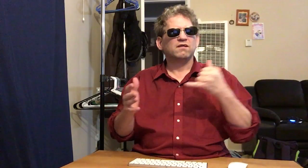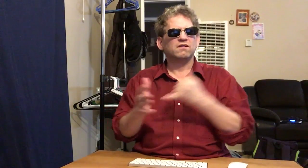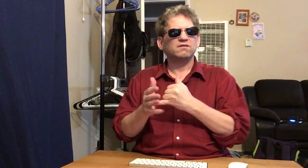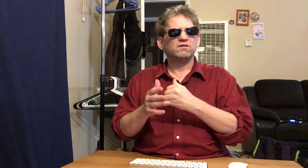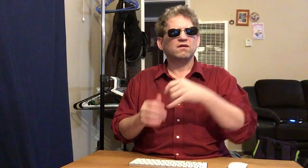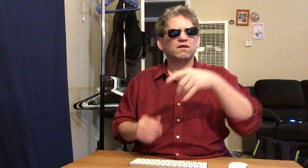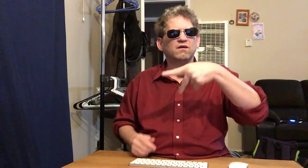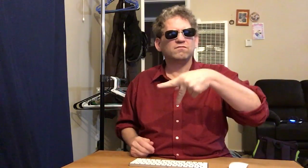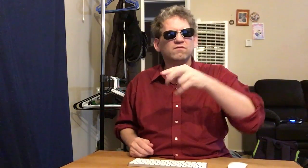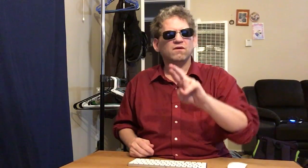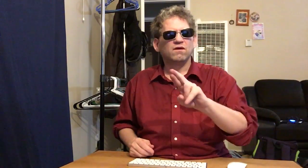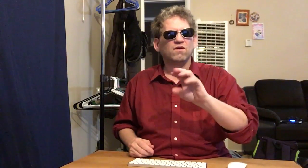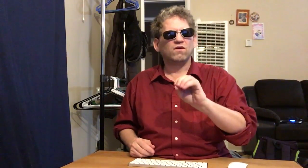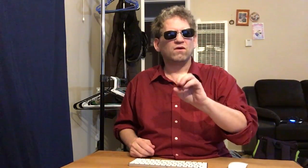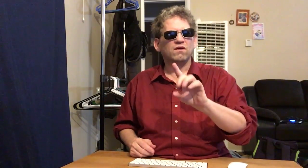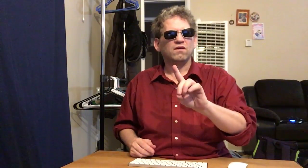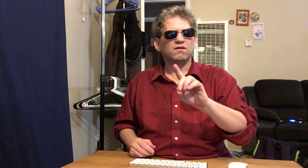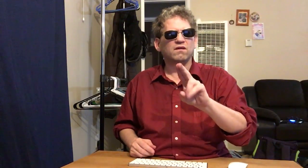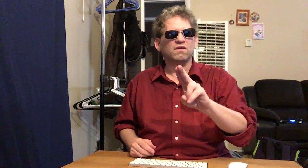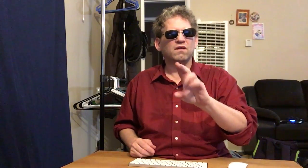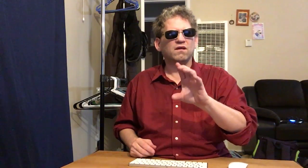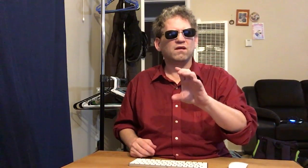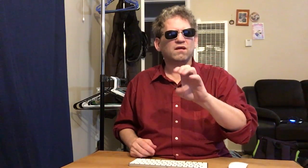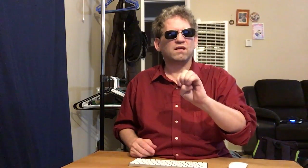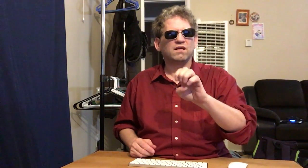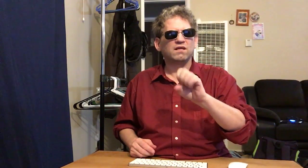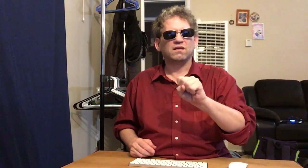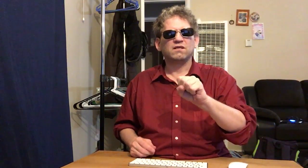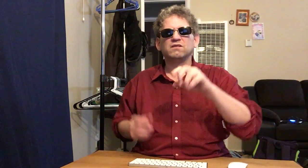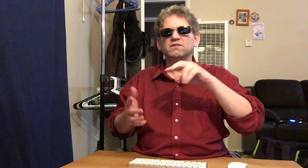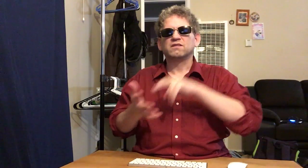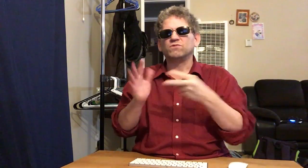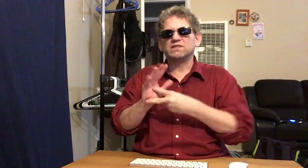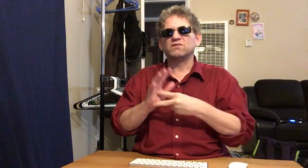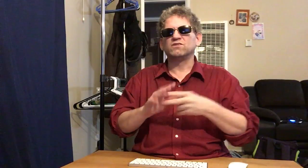and match us with the best quotes for the job. Book an appointment for, say, next Tuesday at 9?